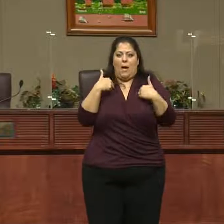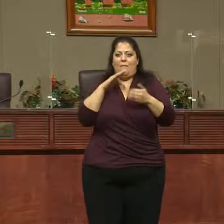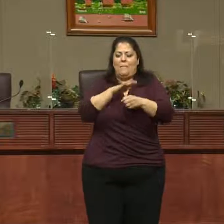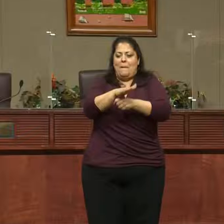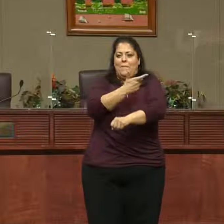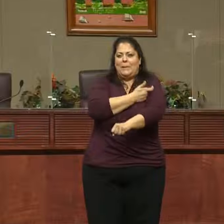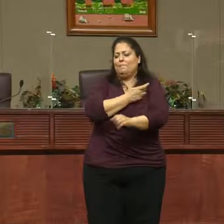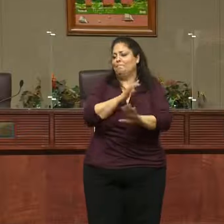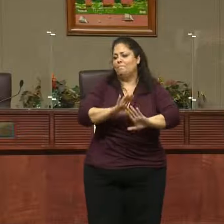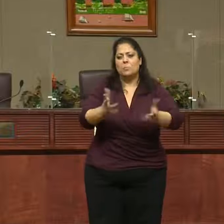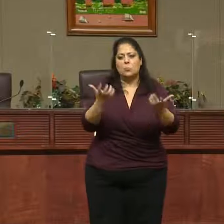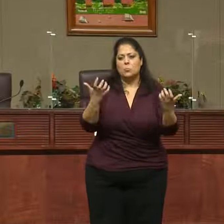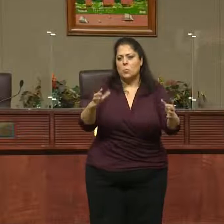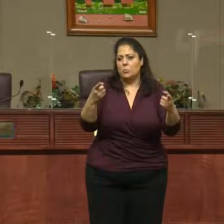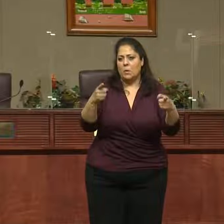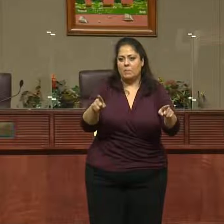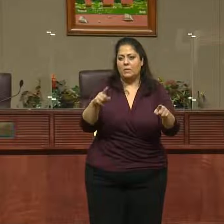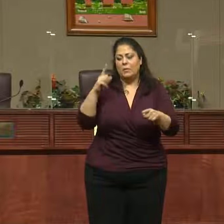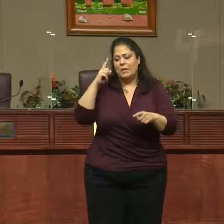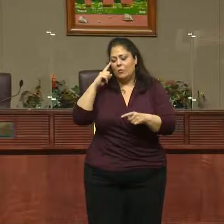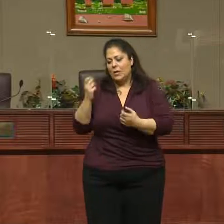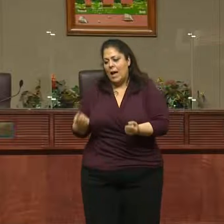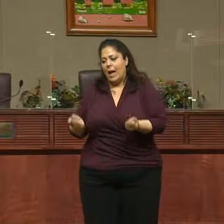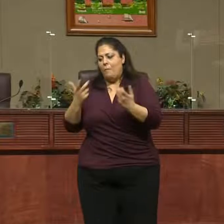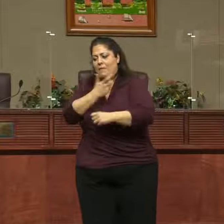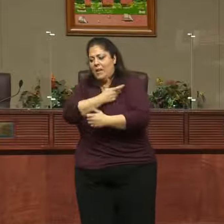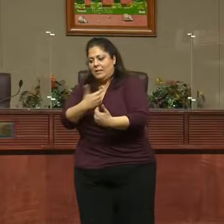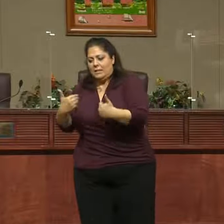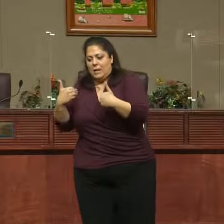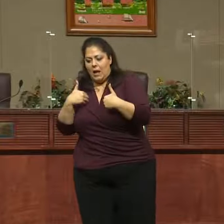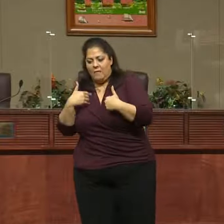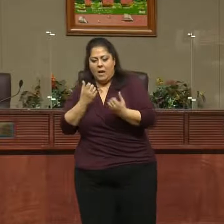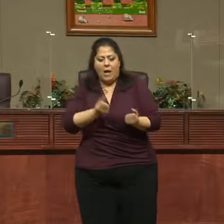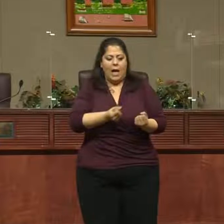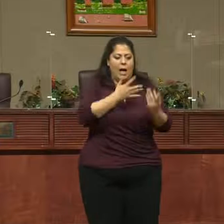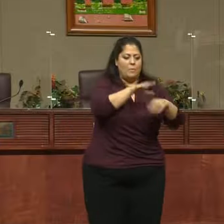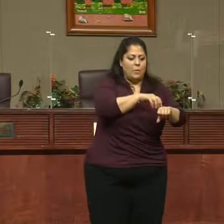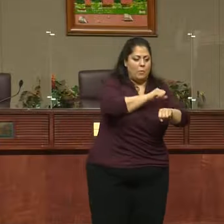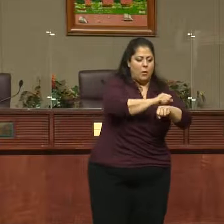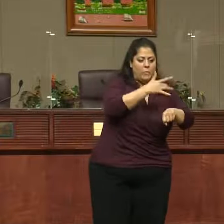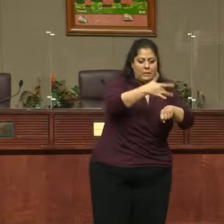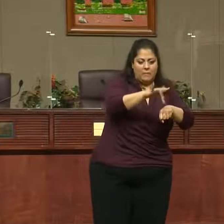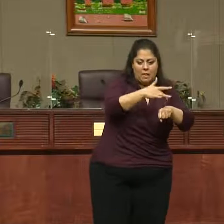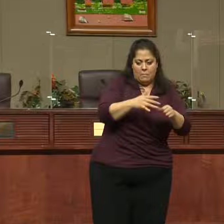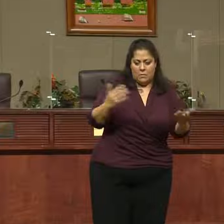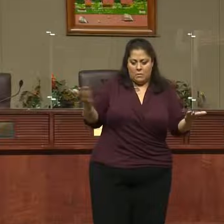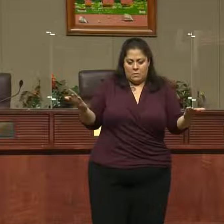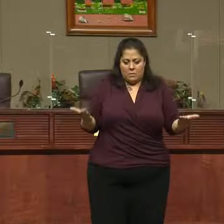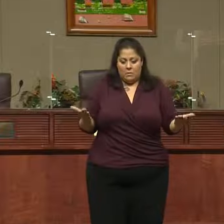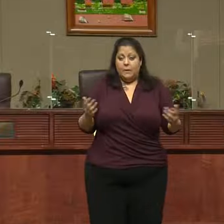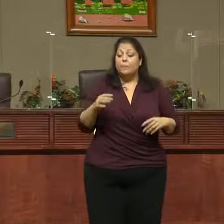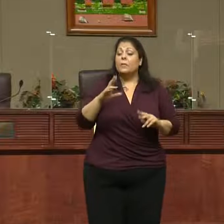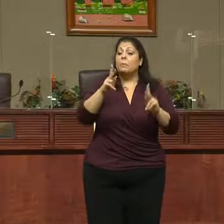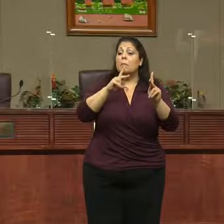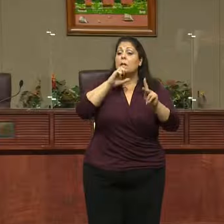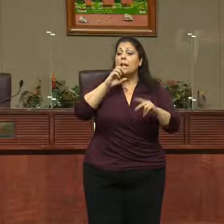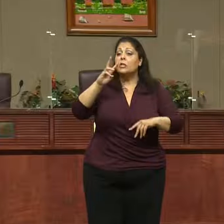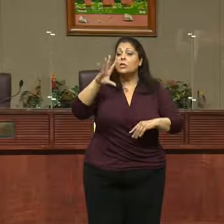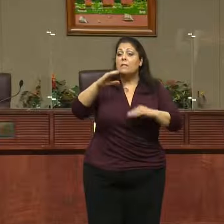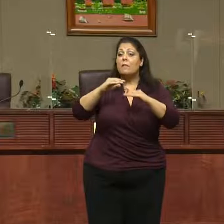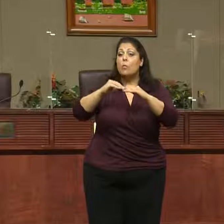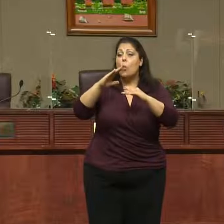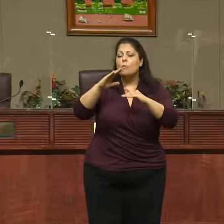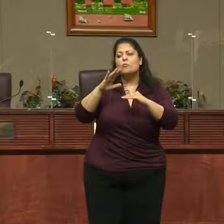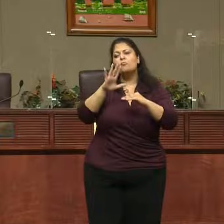vaccines and the number of appointments open. Now, we have reached about 50% of the 65 years and older, and